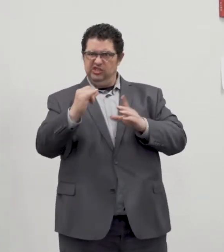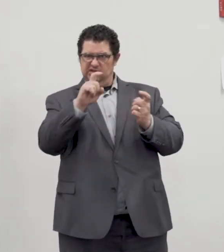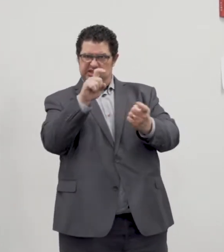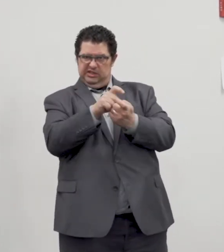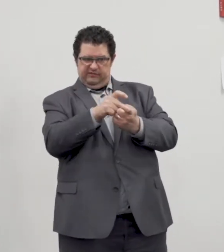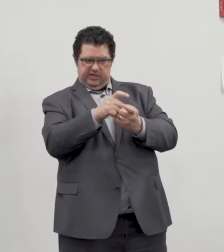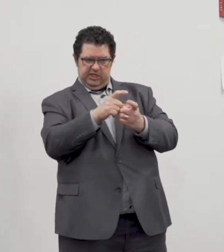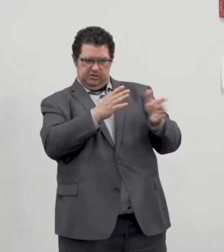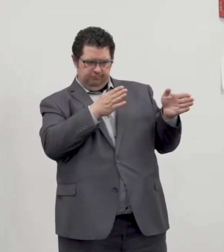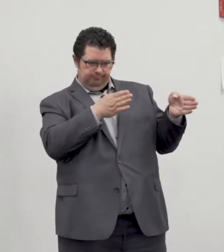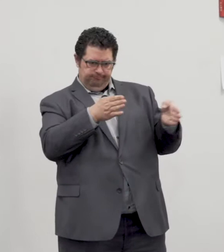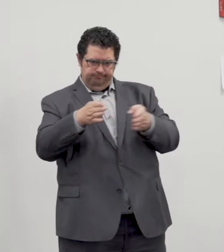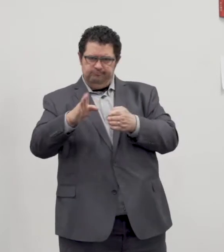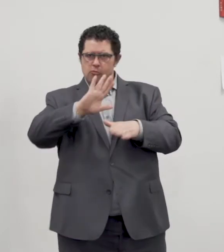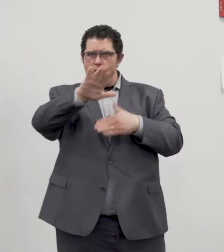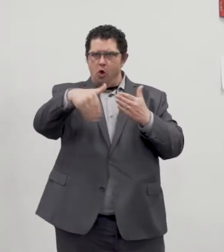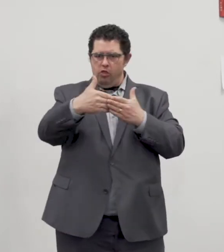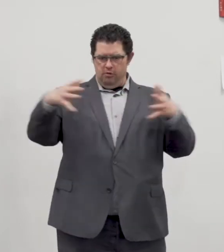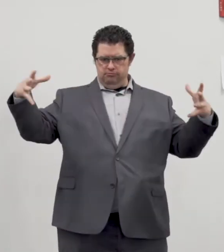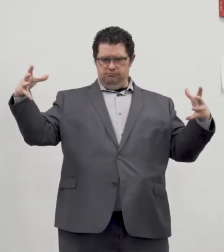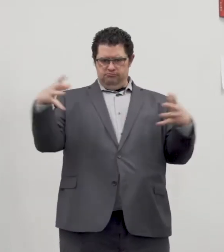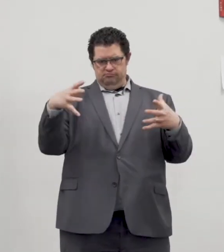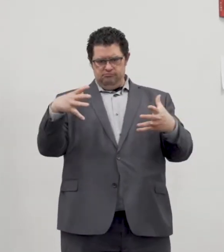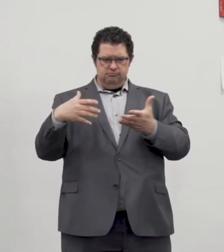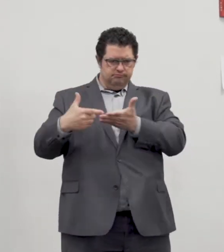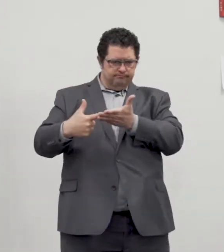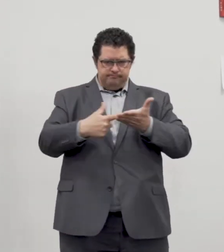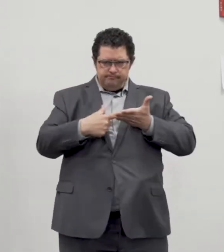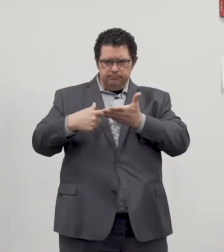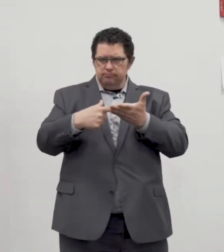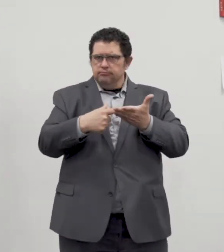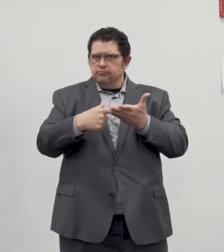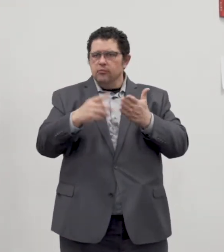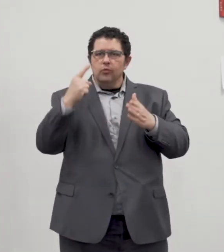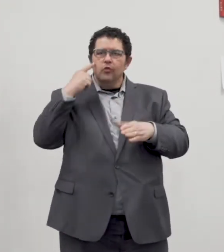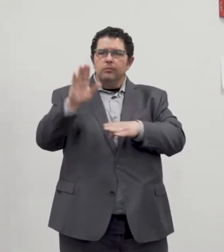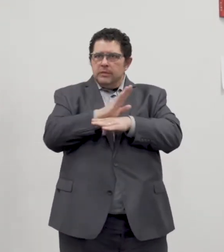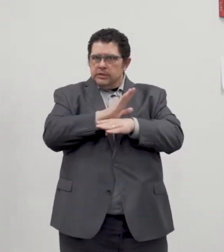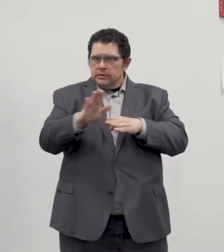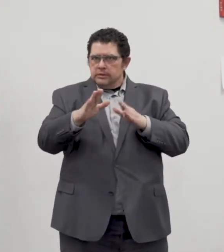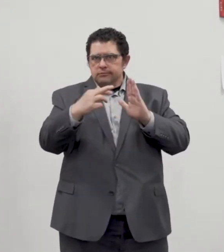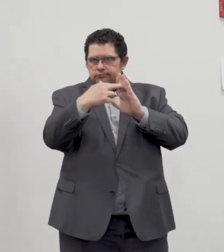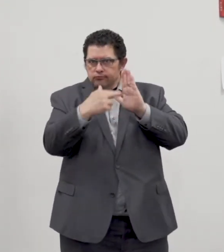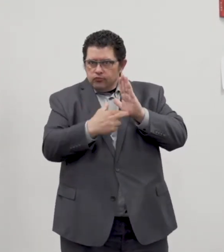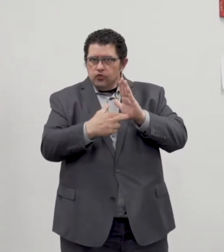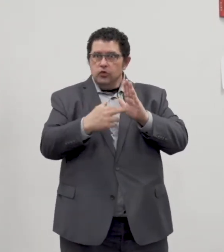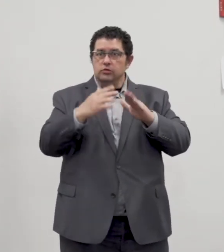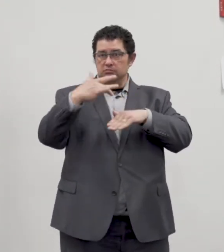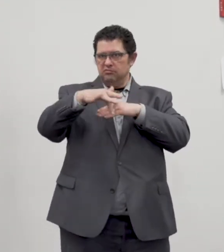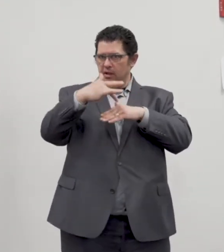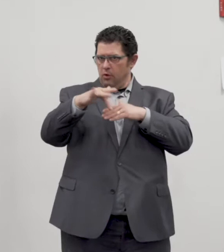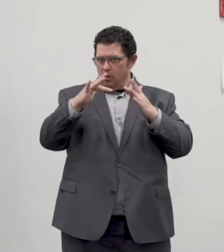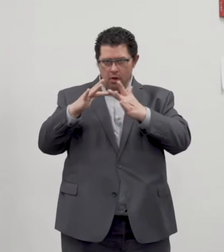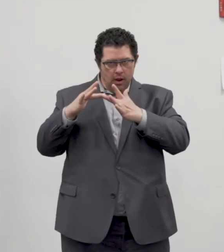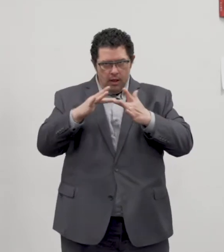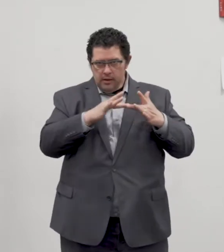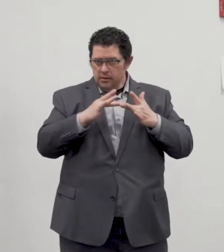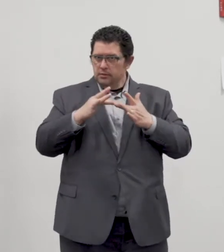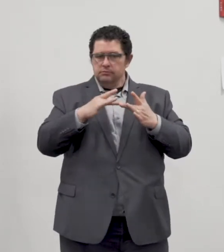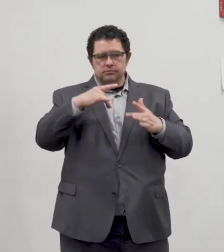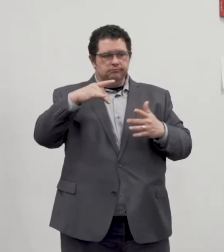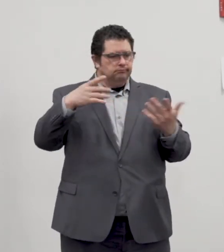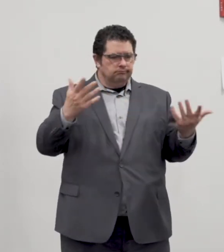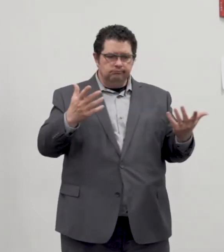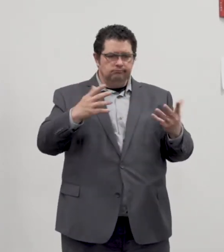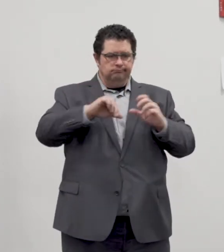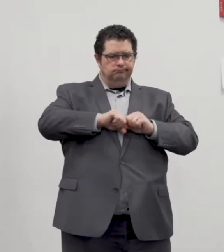and all of these are coming together to provide business guidance. They'll be widely distributed. They'll be available online. I'm sure they'll be published widely